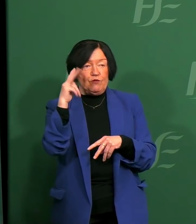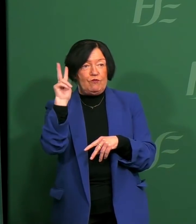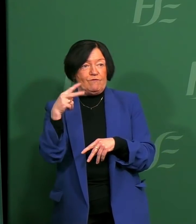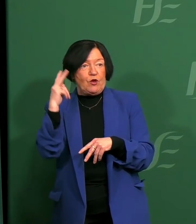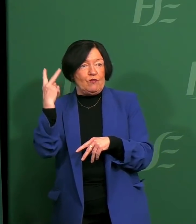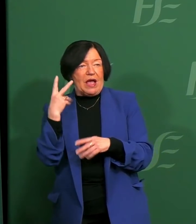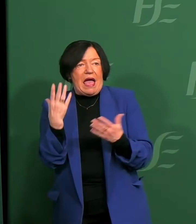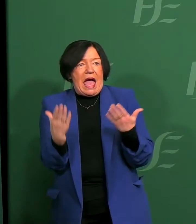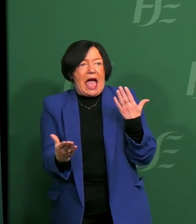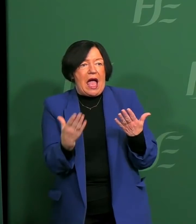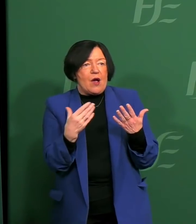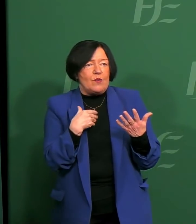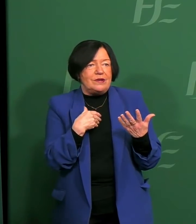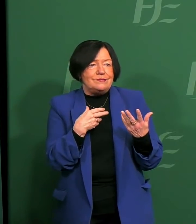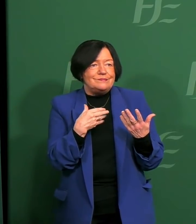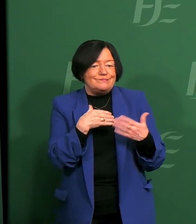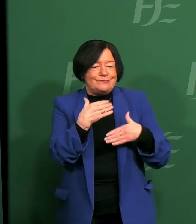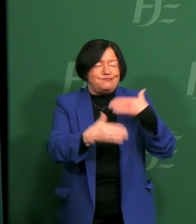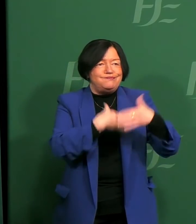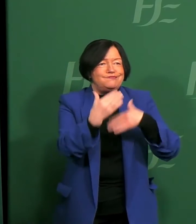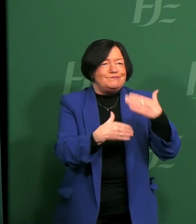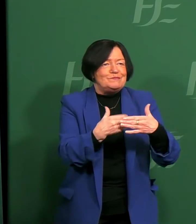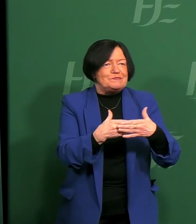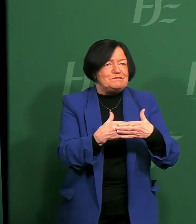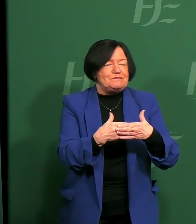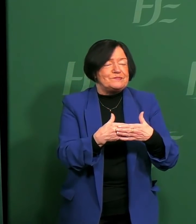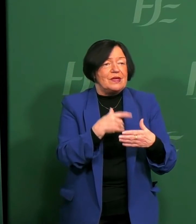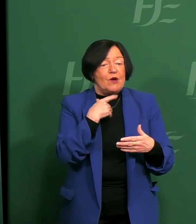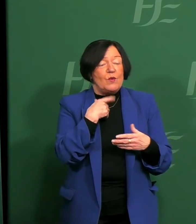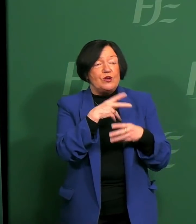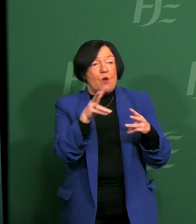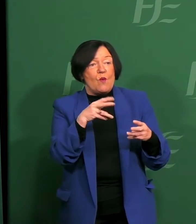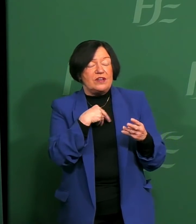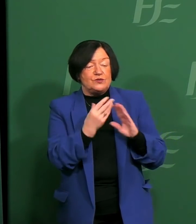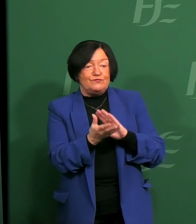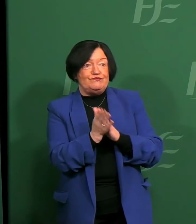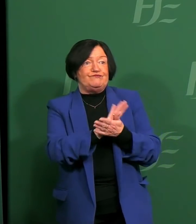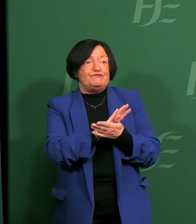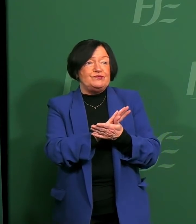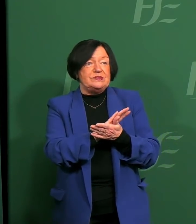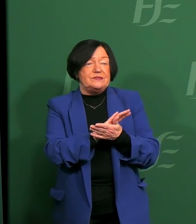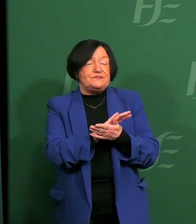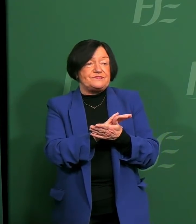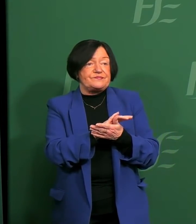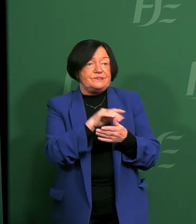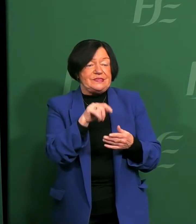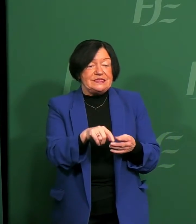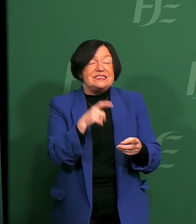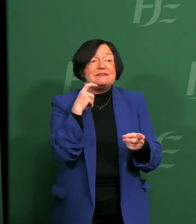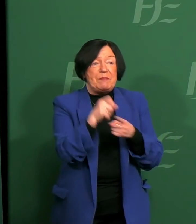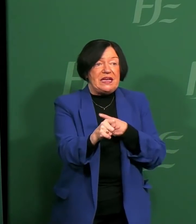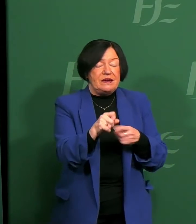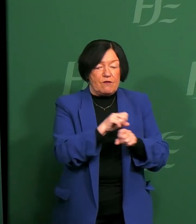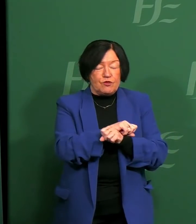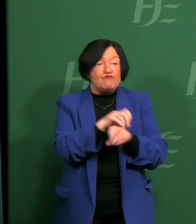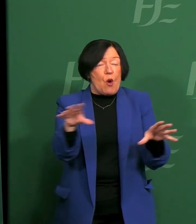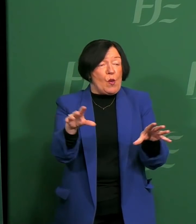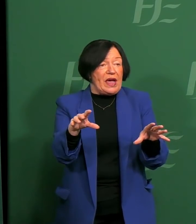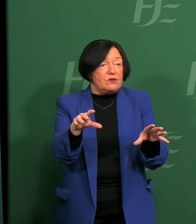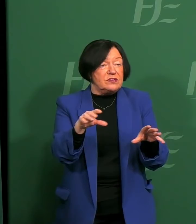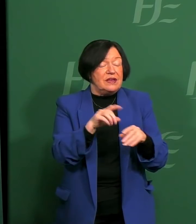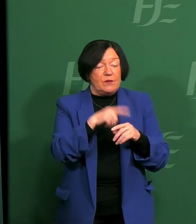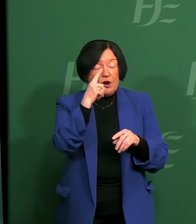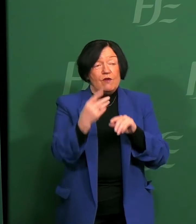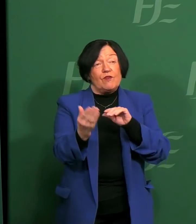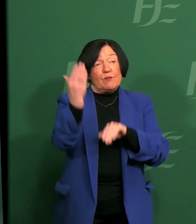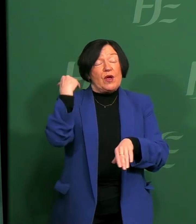in terms of how we would operationalise that. But the one thing that we don't want to compromise is the pace and speed of rollout. And we do know in